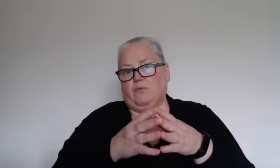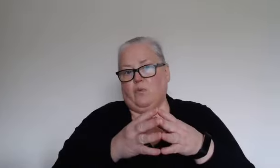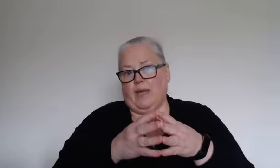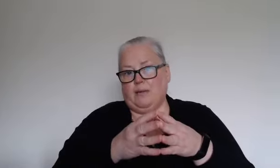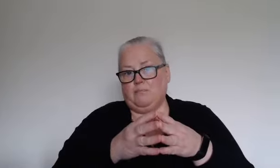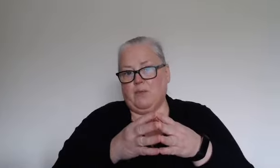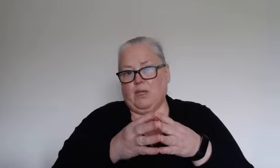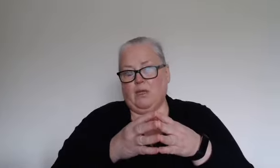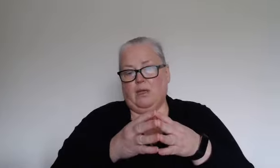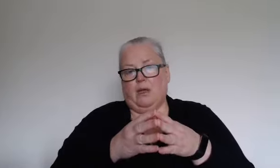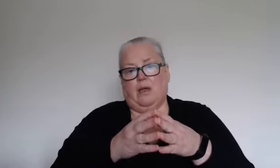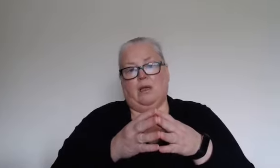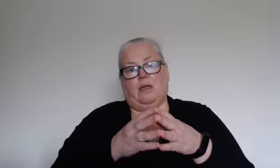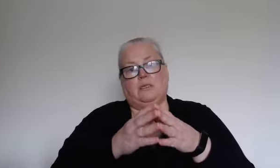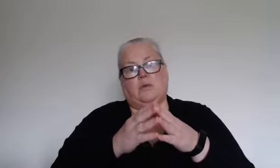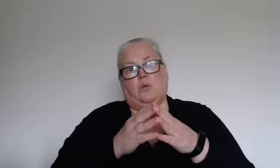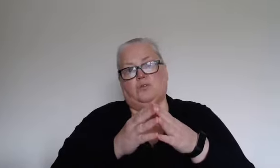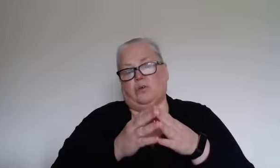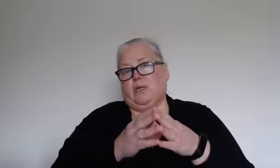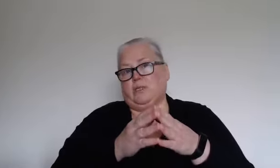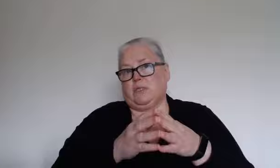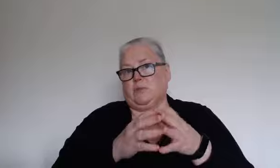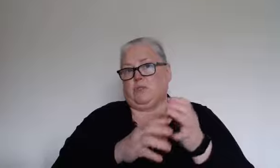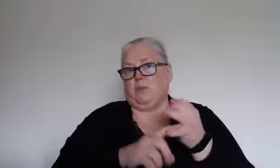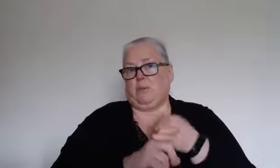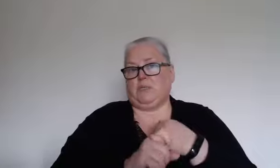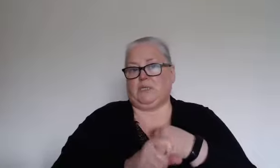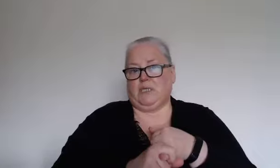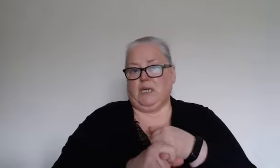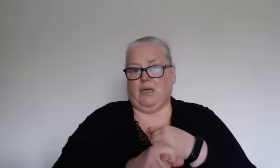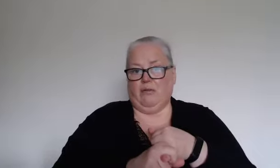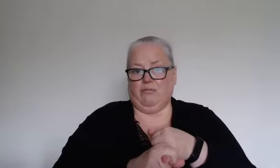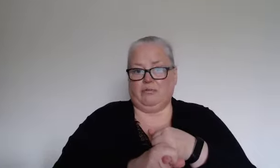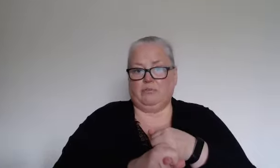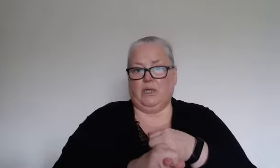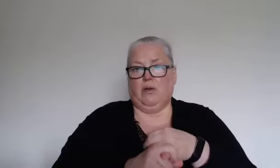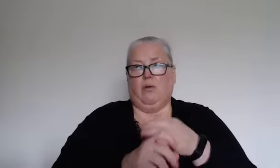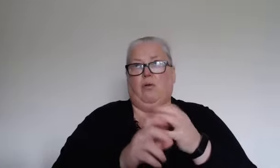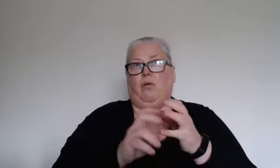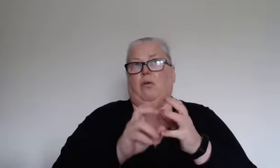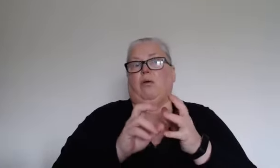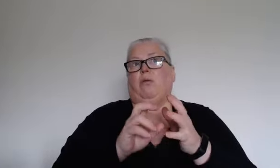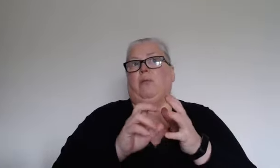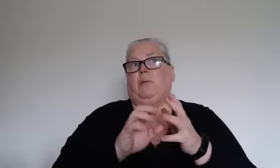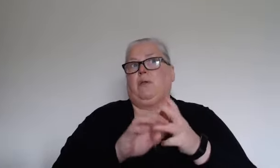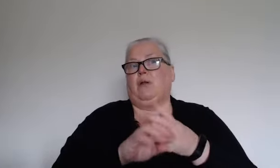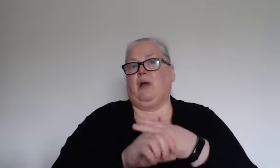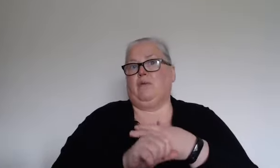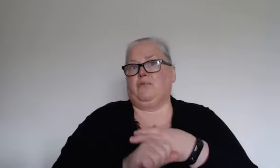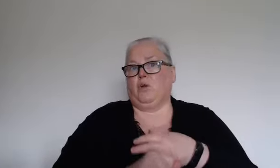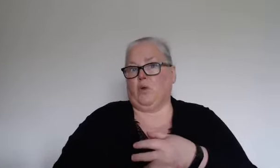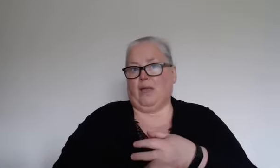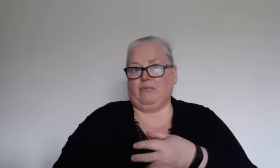way. So trying to switch maybe to decaf, or maybe you'll have no